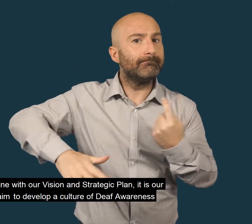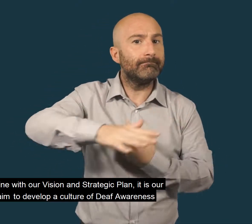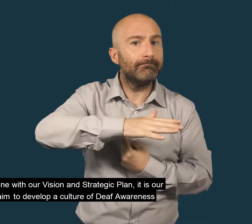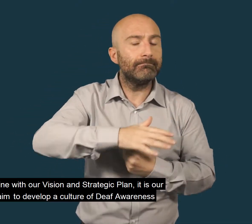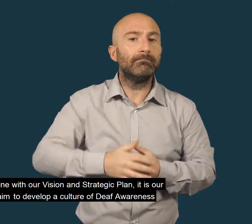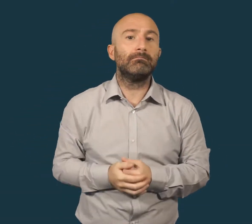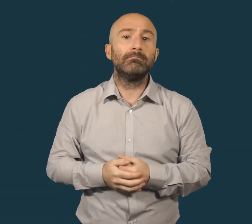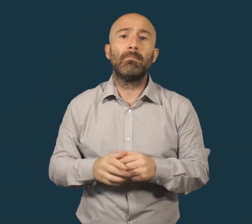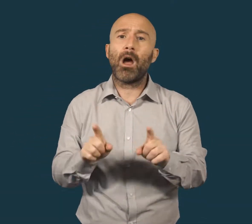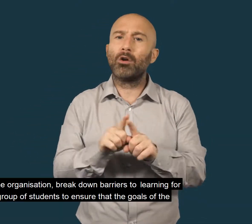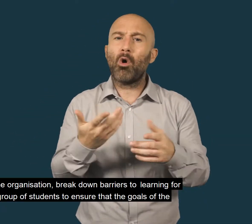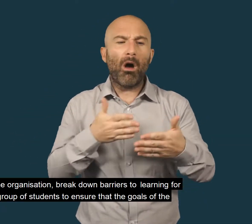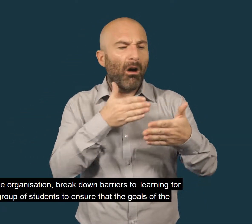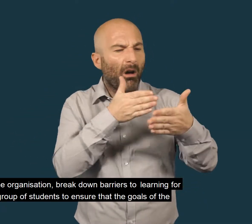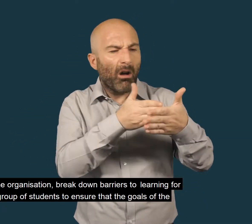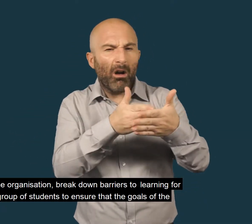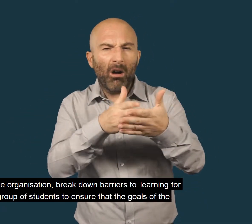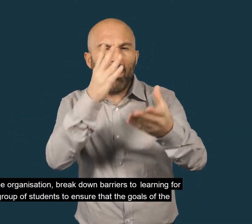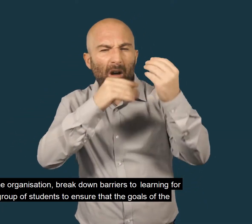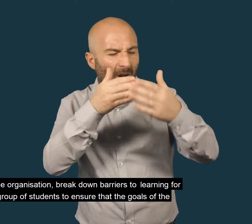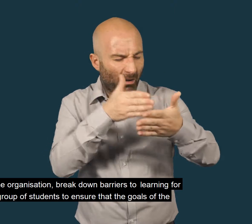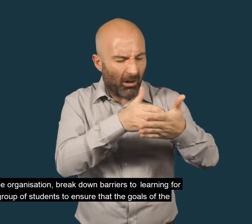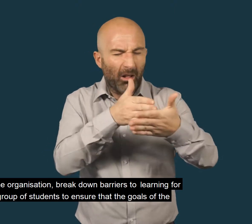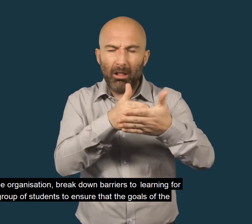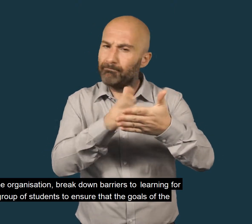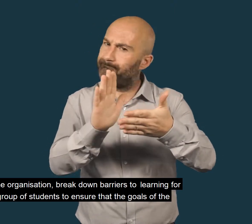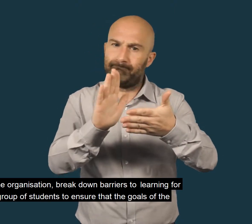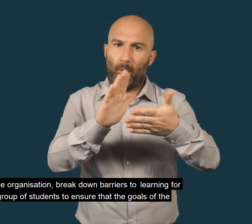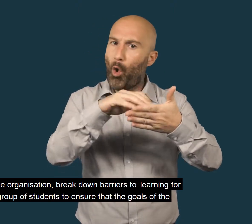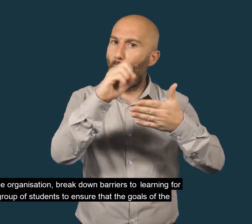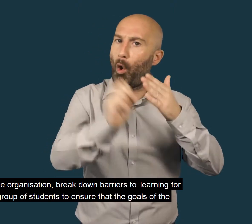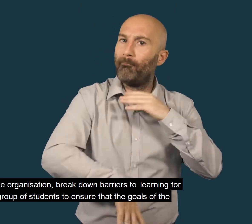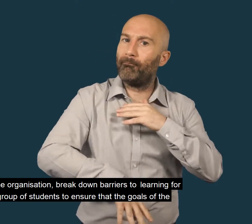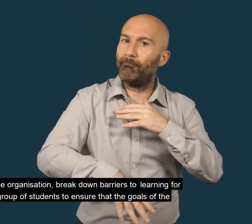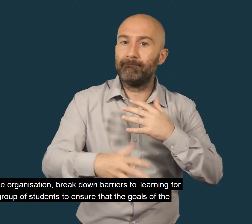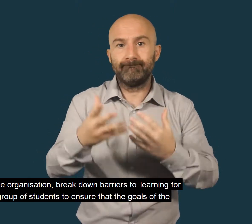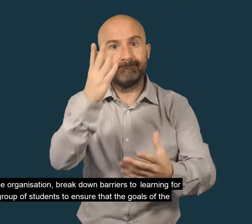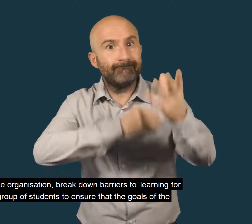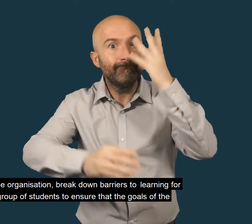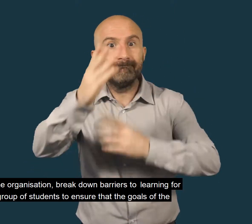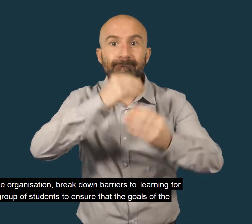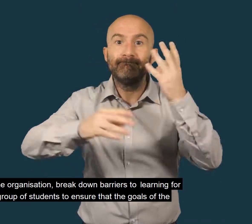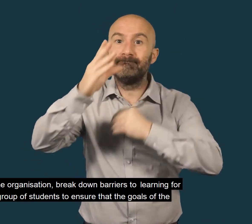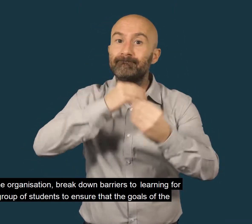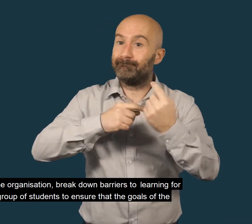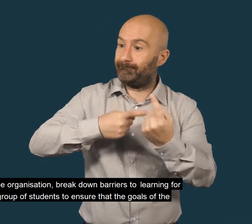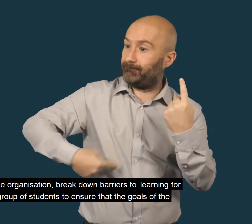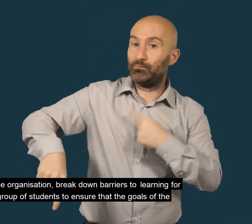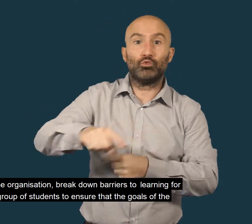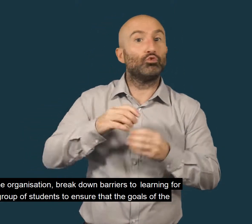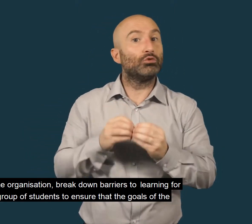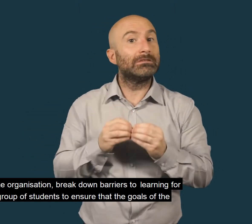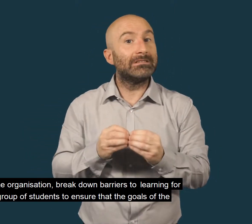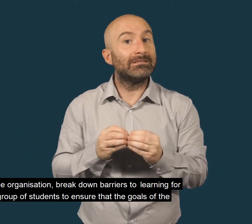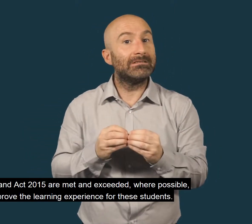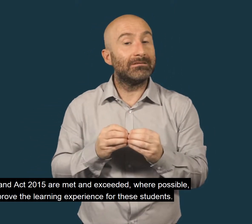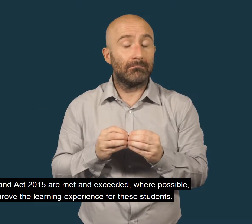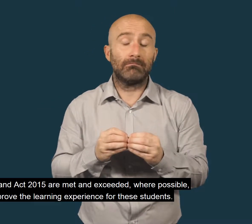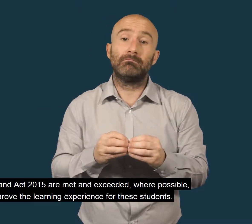To break down barriers to learning for this group of students And ensure that the goals of the BSL Scotland